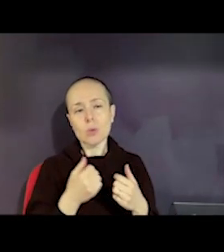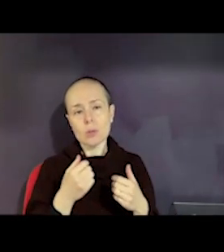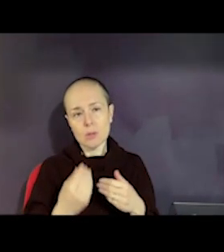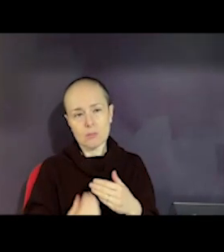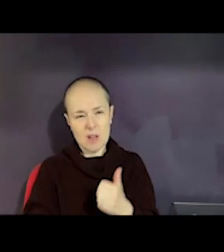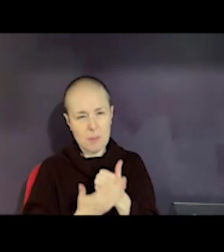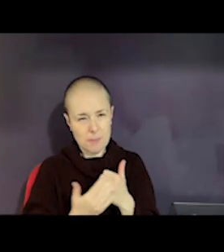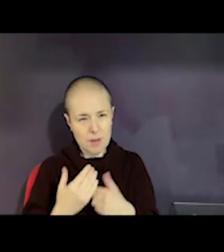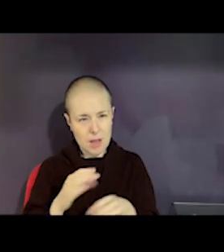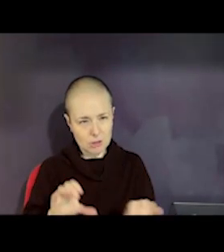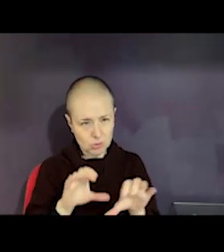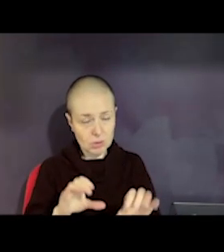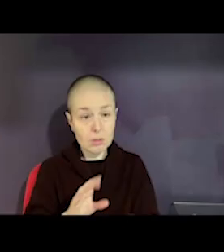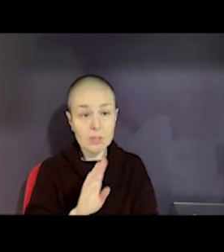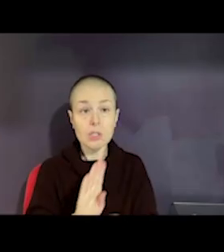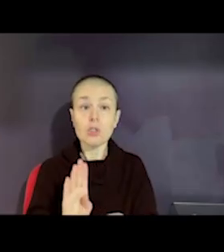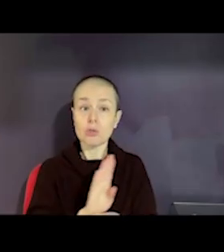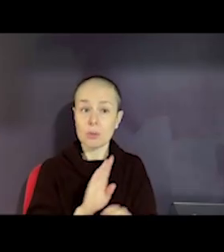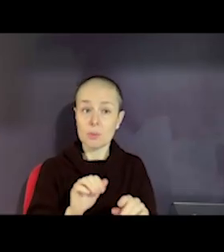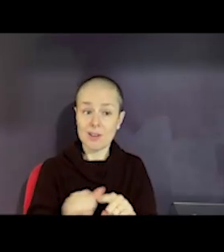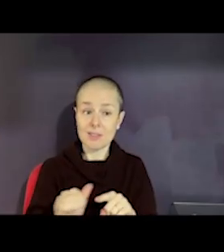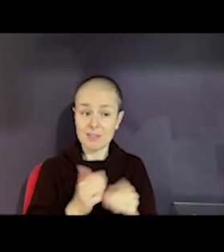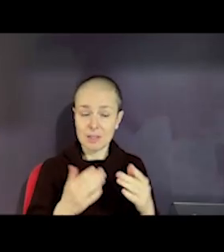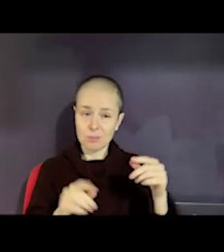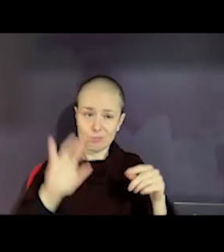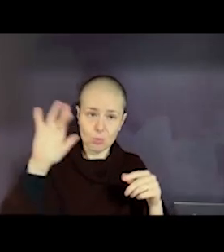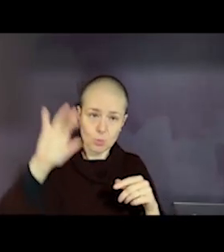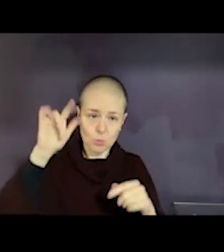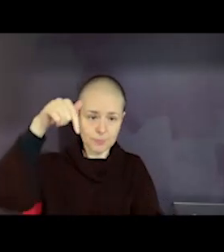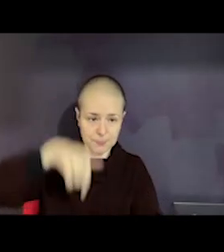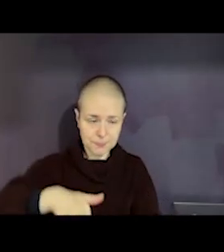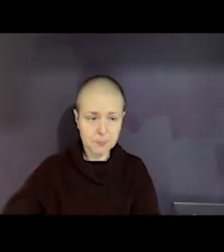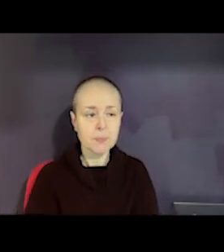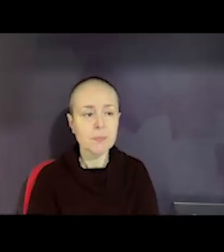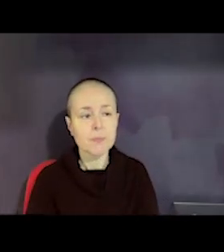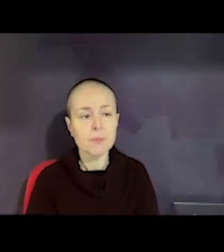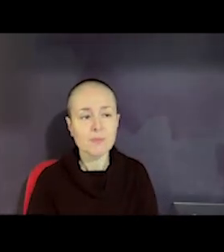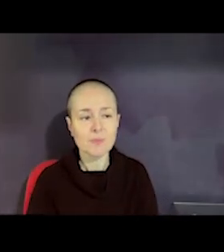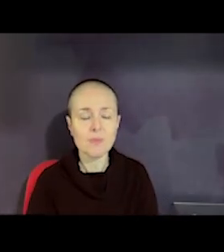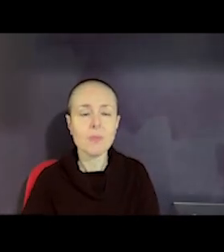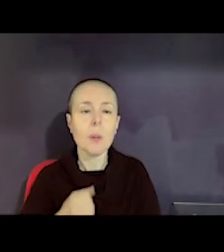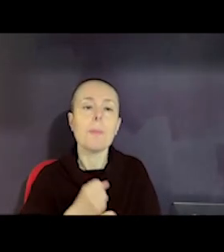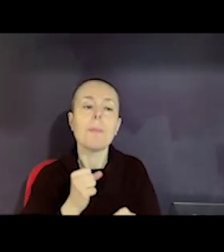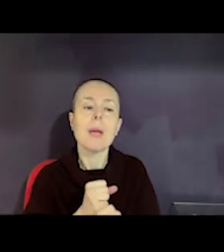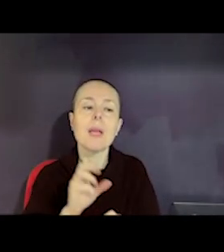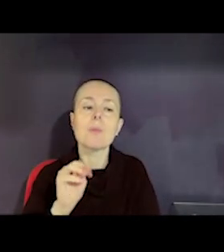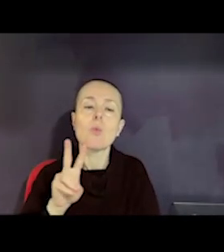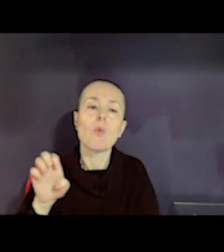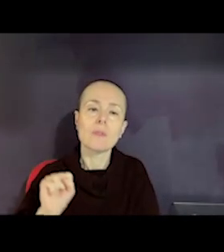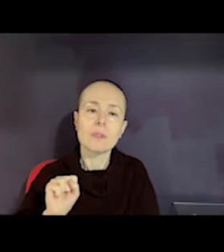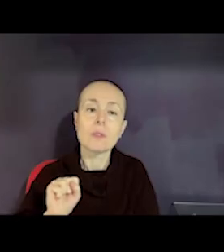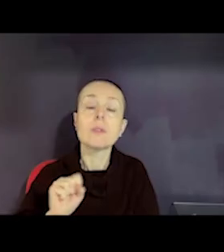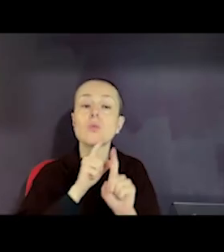action, our industry practice. So I'm going to keep on scrolling down to this part where it says make moves to strengthen our New York City